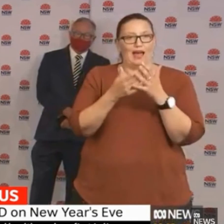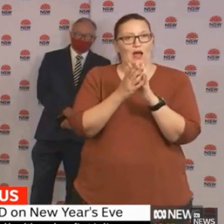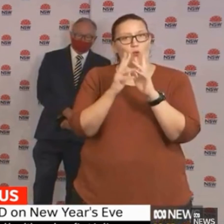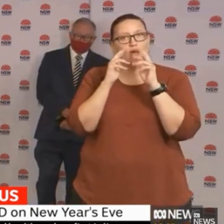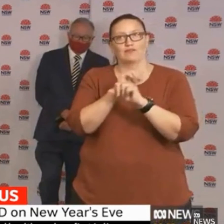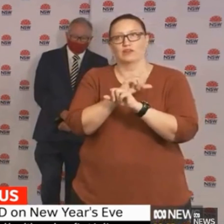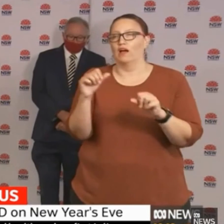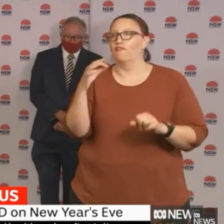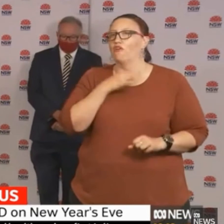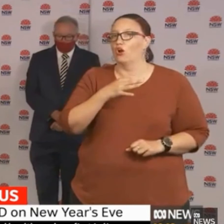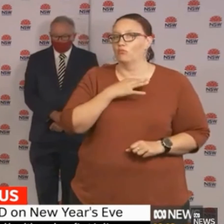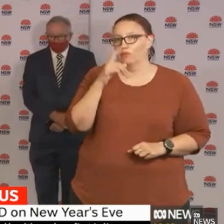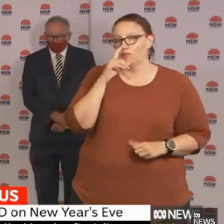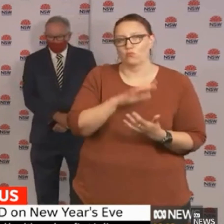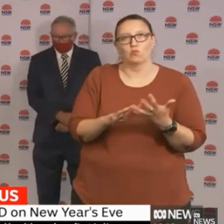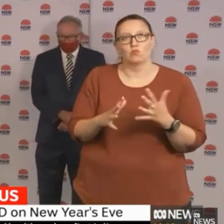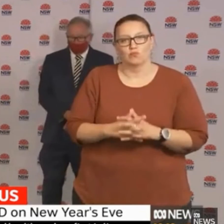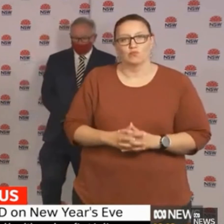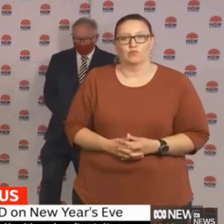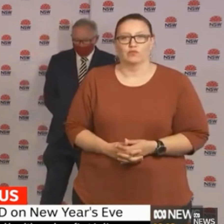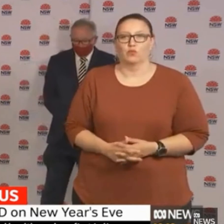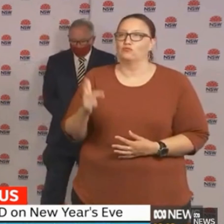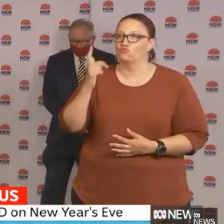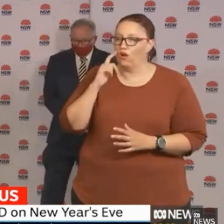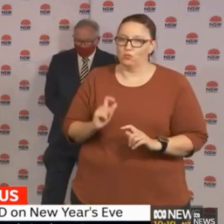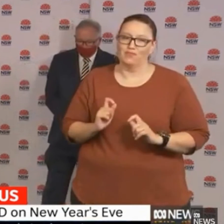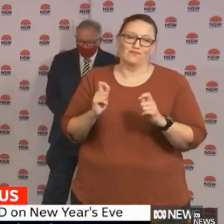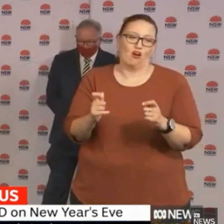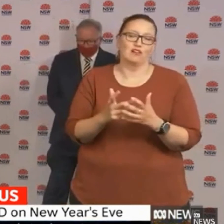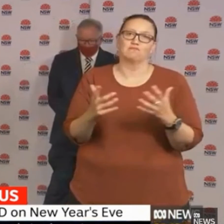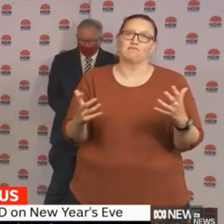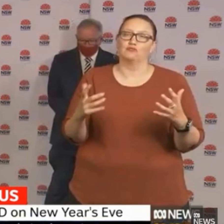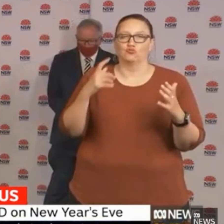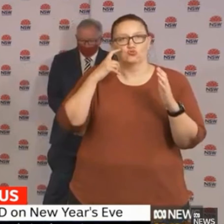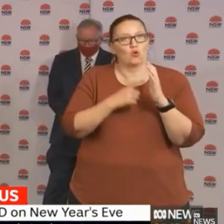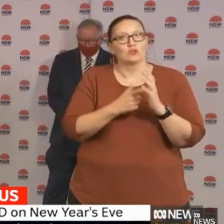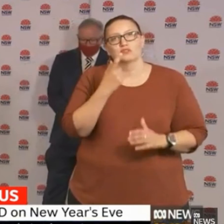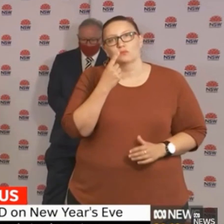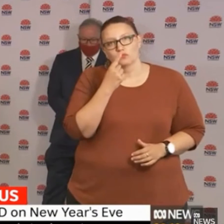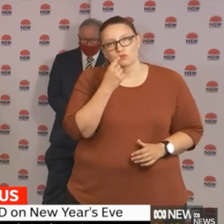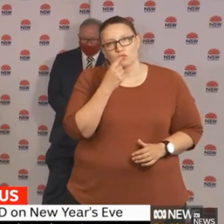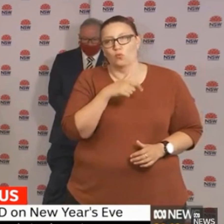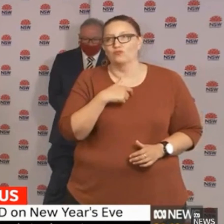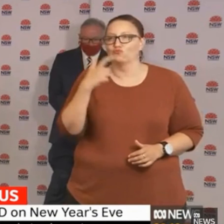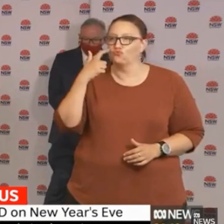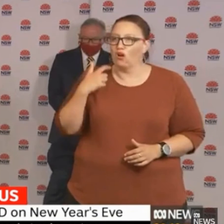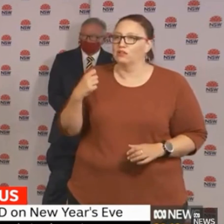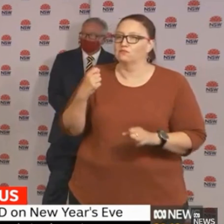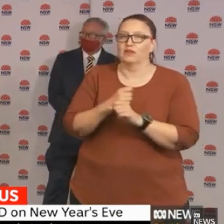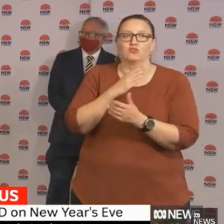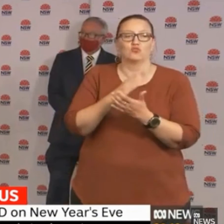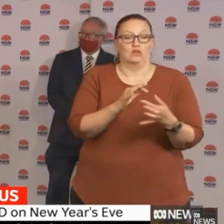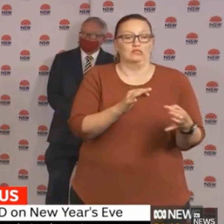We've tried to provide, this is the balance, we've tried to provide as much notice as possible, but also make the decision as late as possible so that we have the best